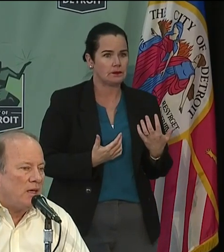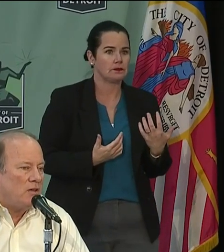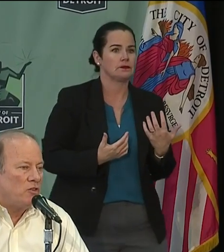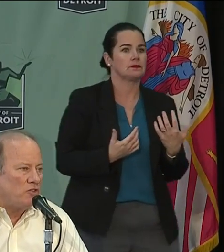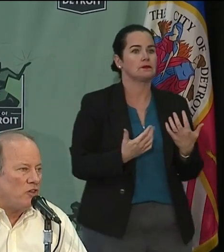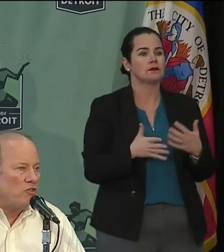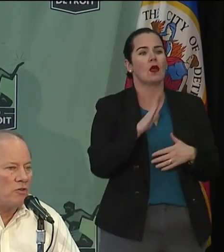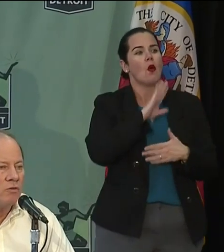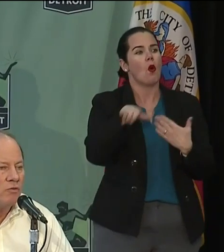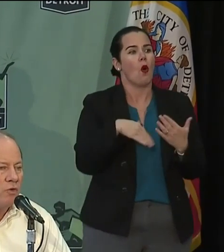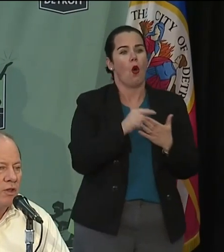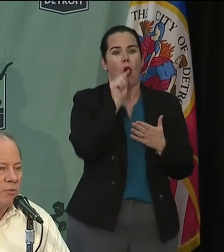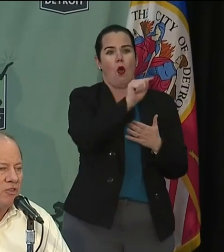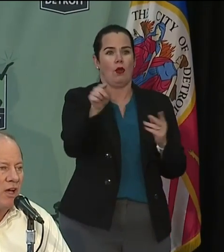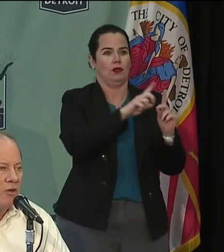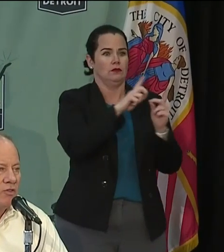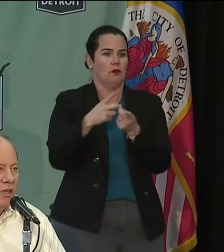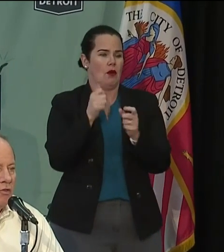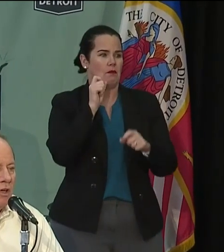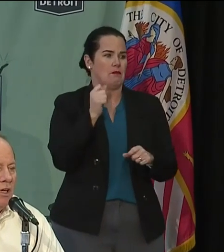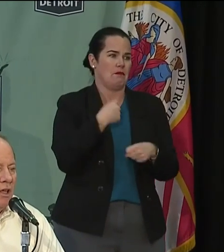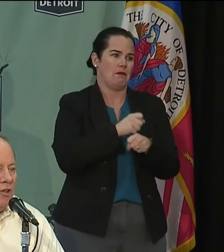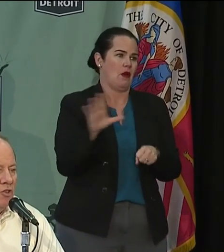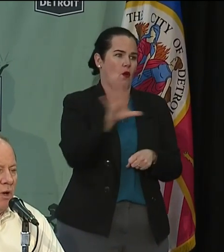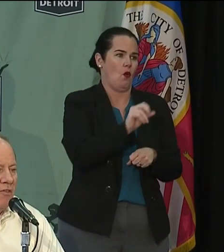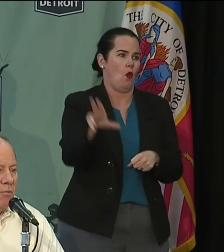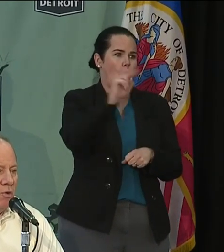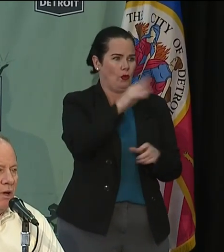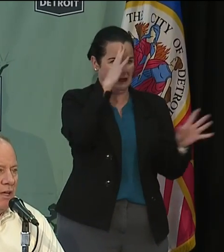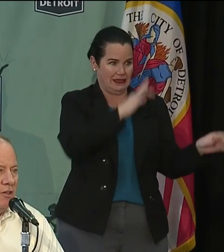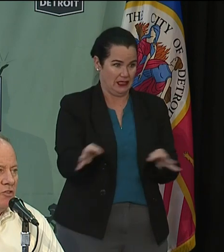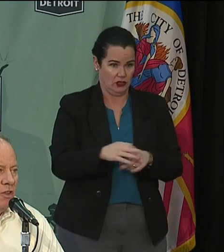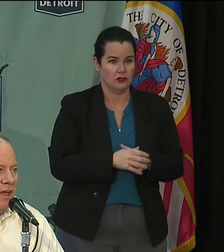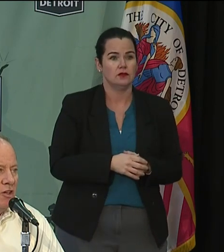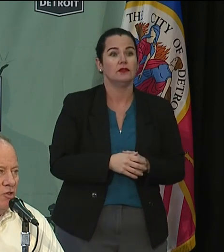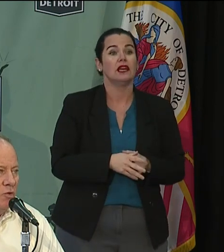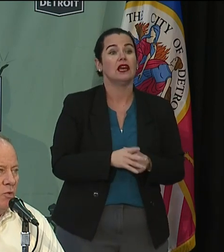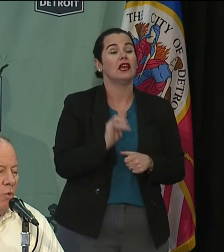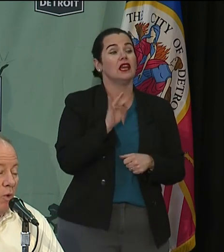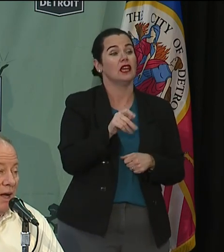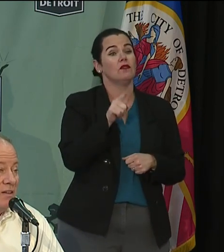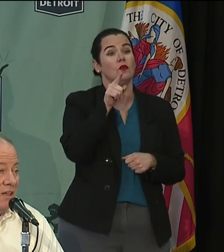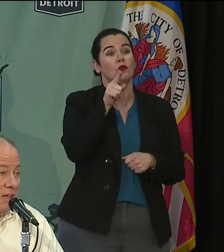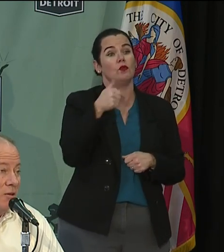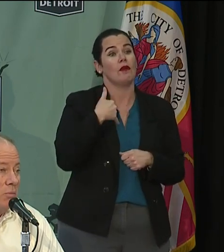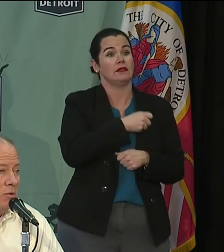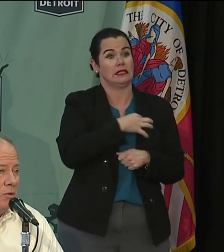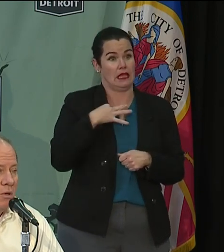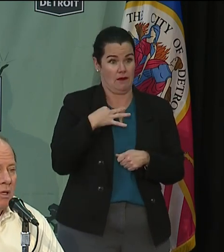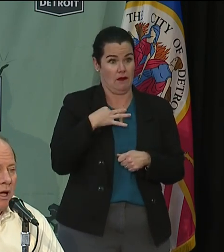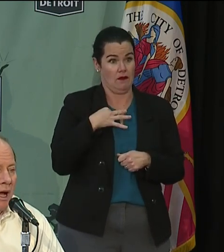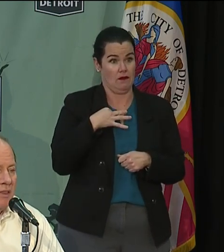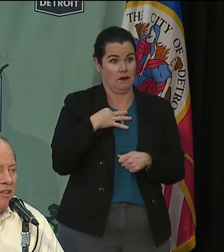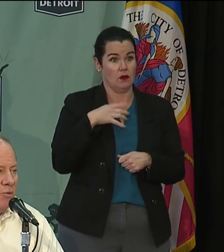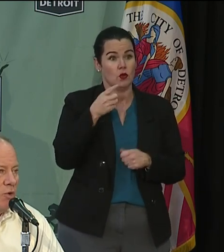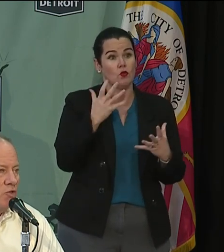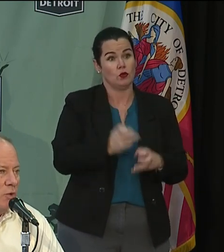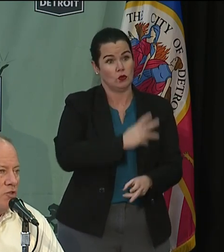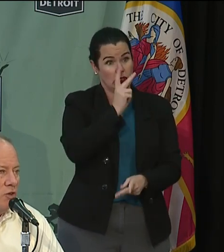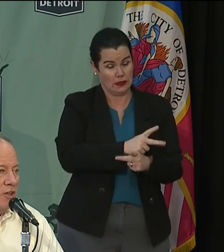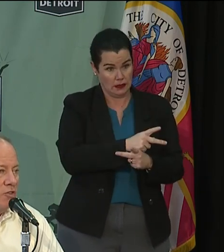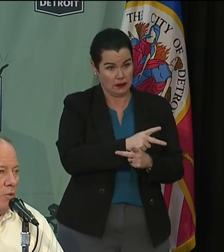a decision for themselves. If you have employees that you want to keep, I think